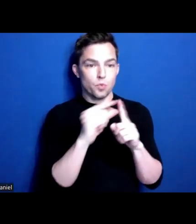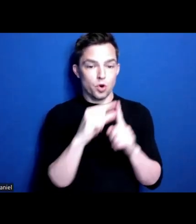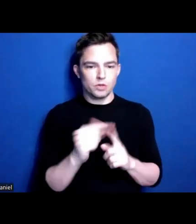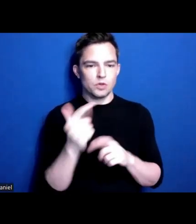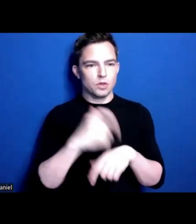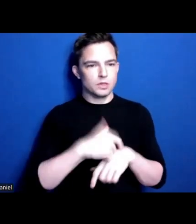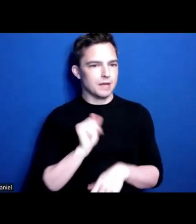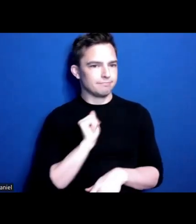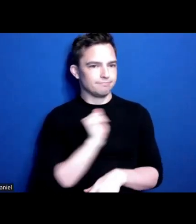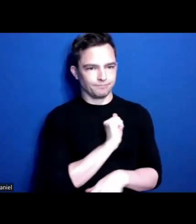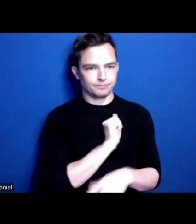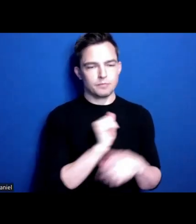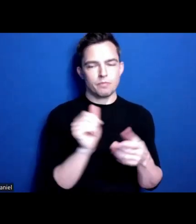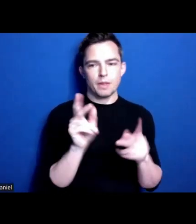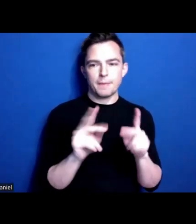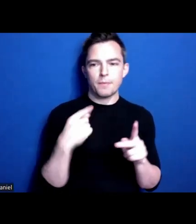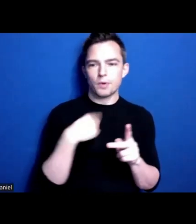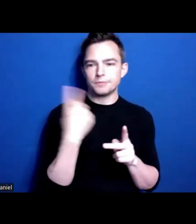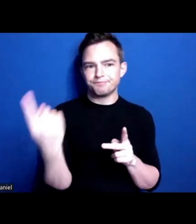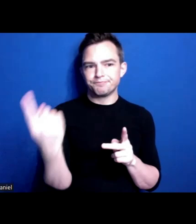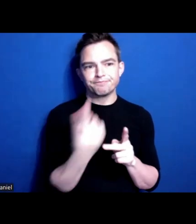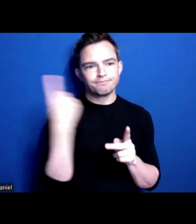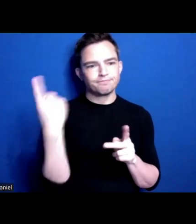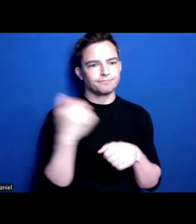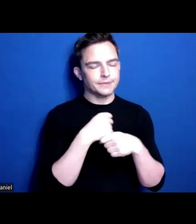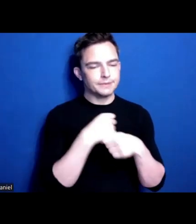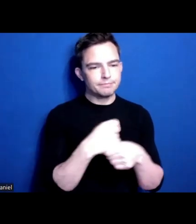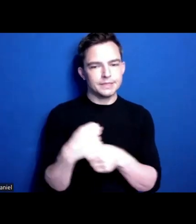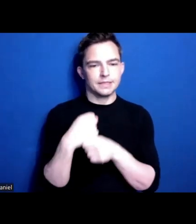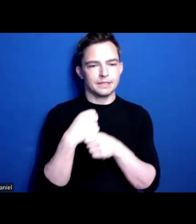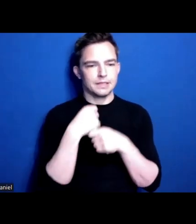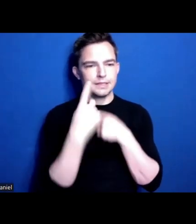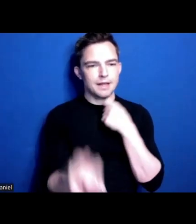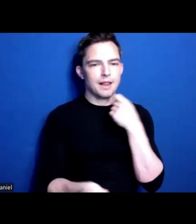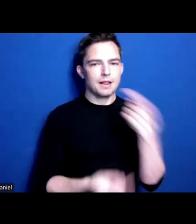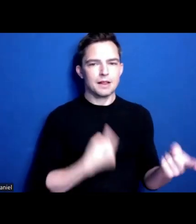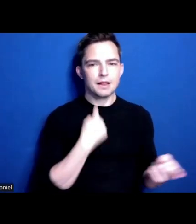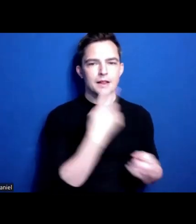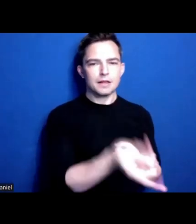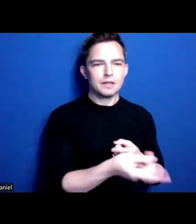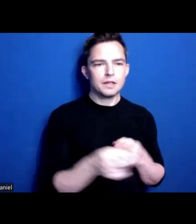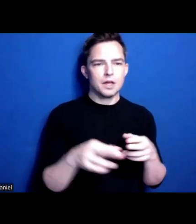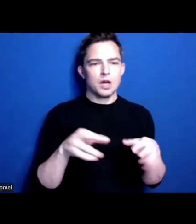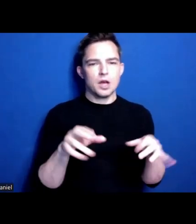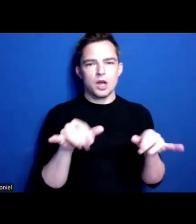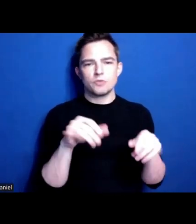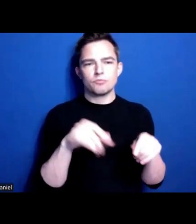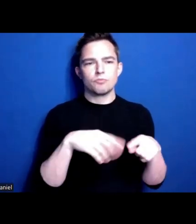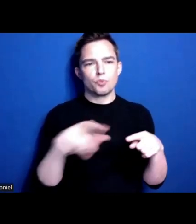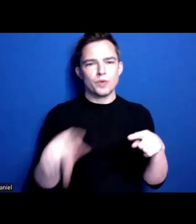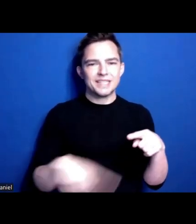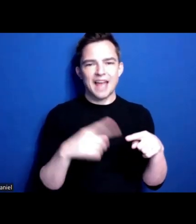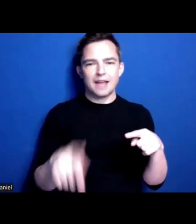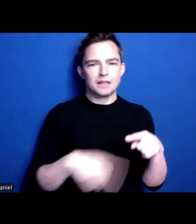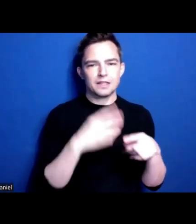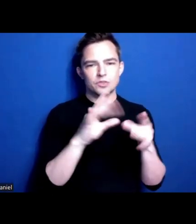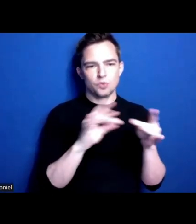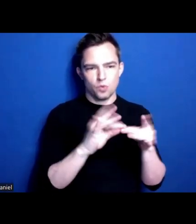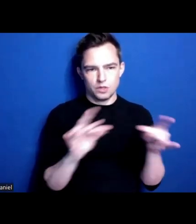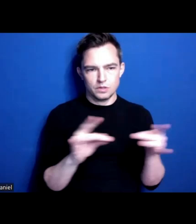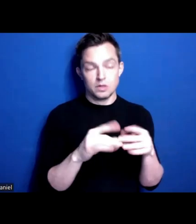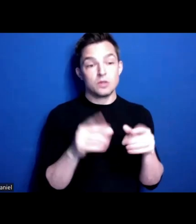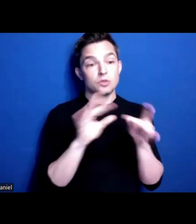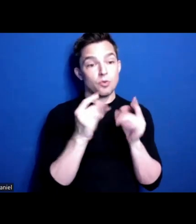as people who are constantly making and telling and recycling stories. The stories we